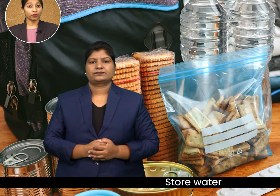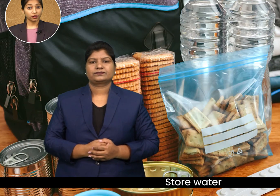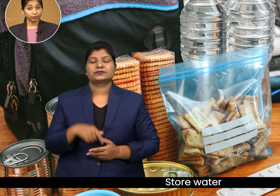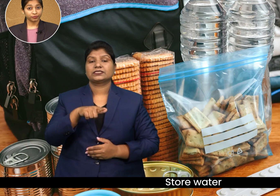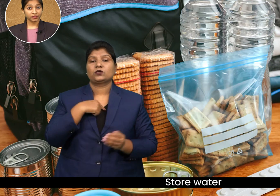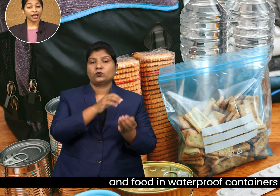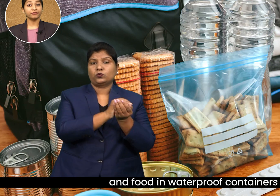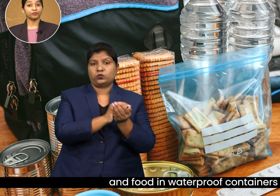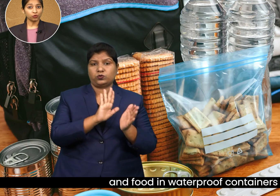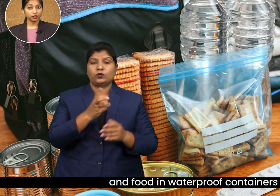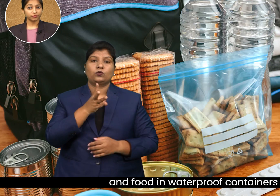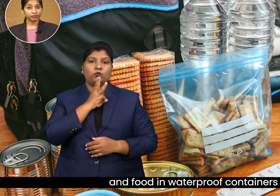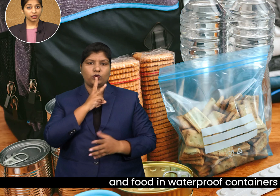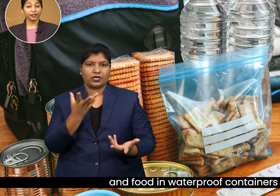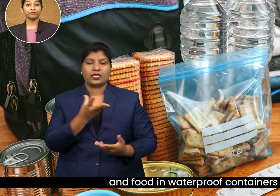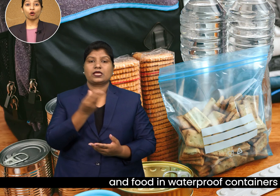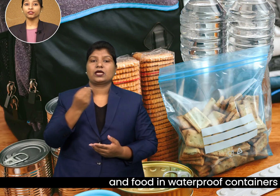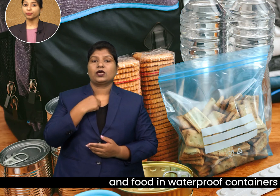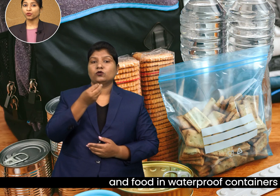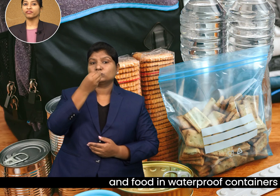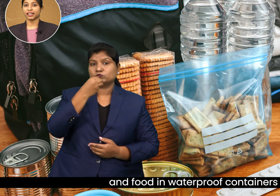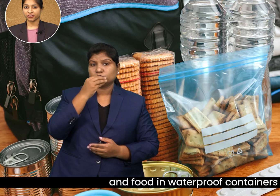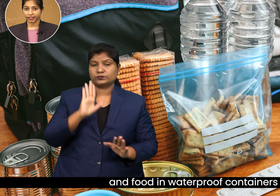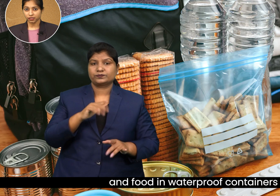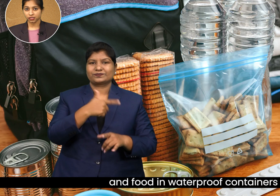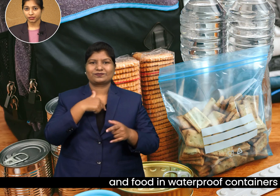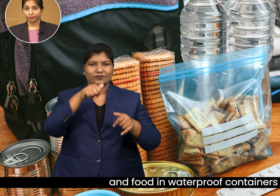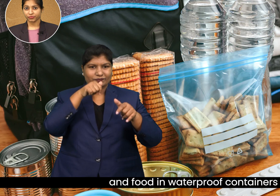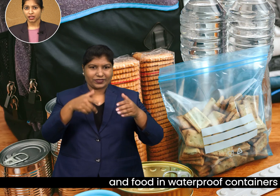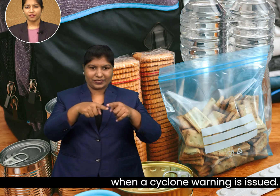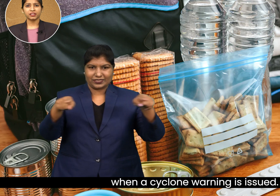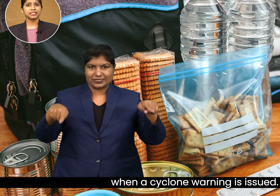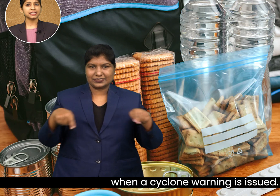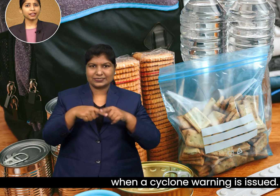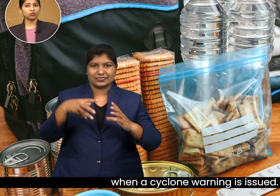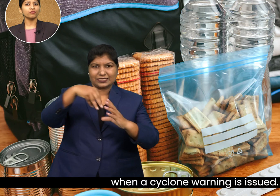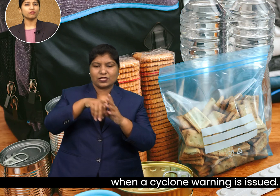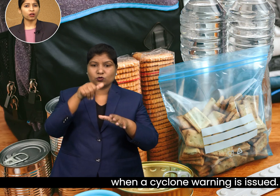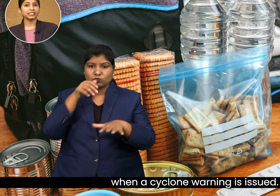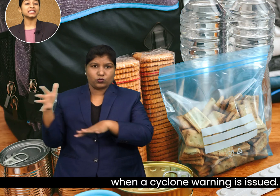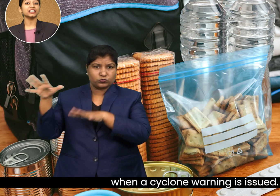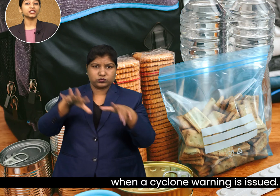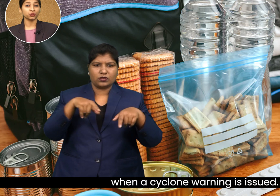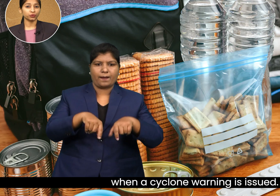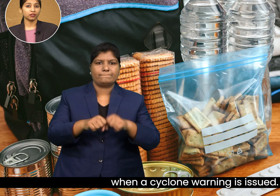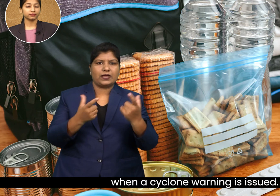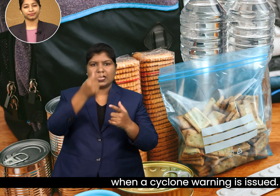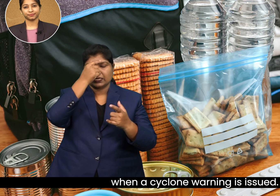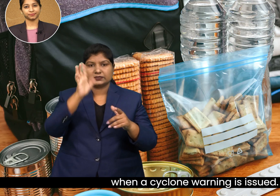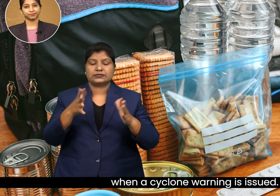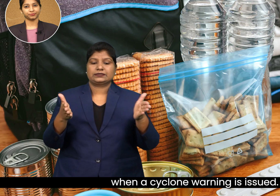Store water and food in waterproof containers when a cyclone warning is